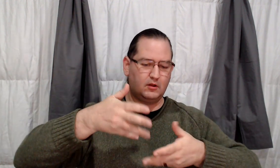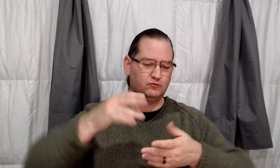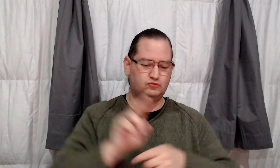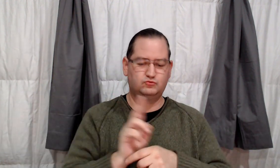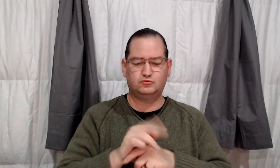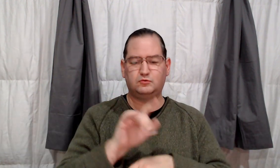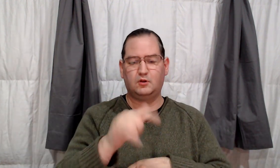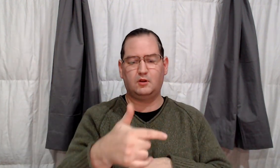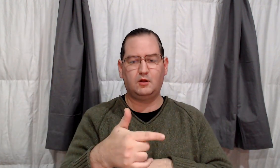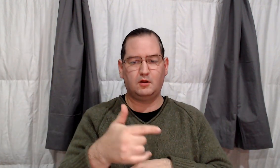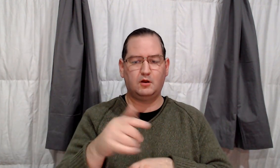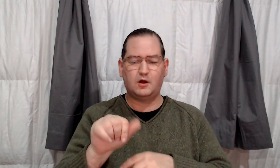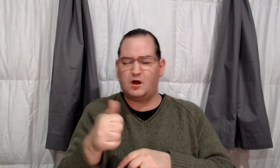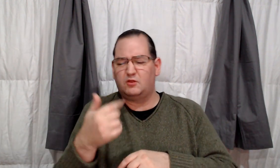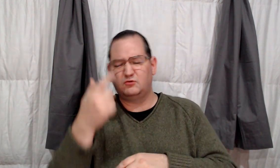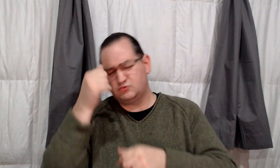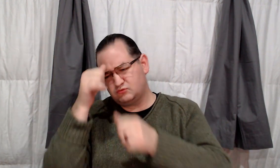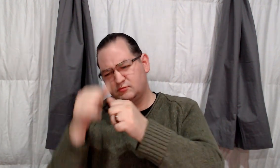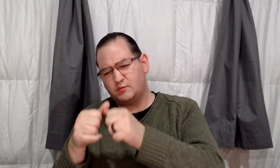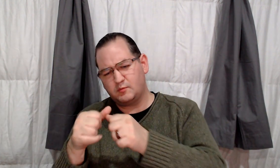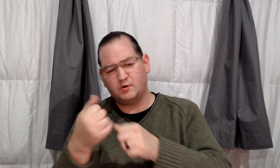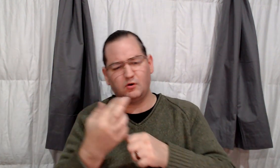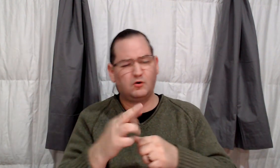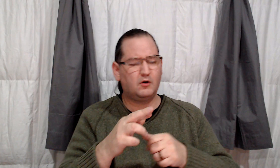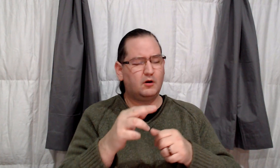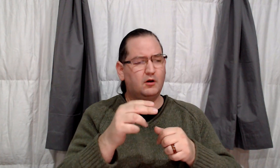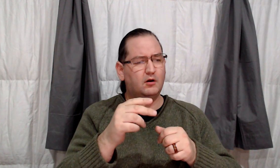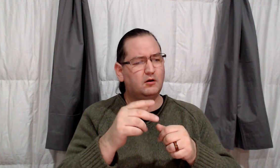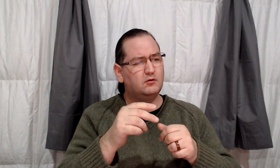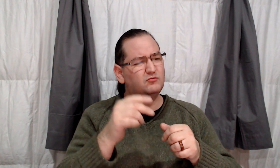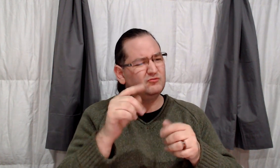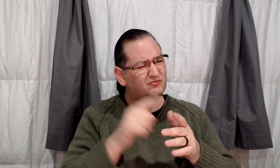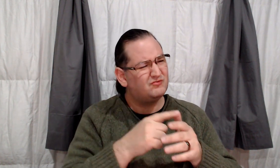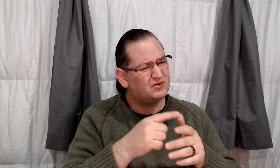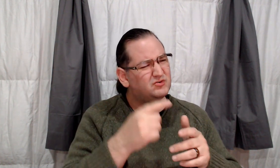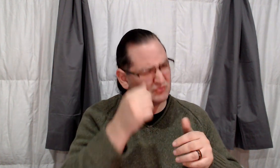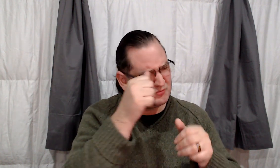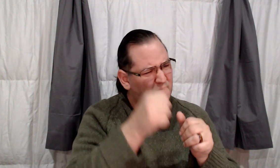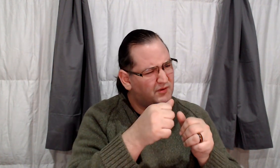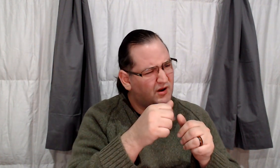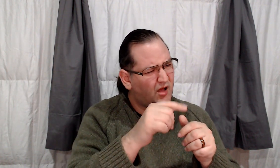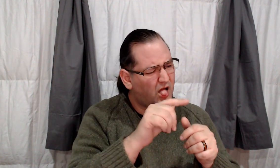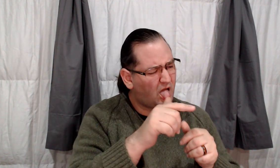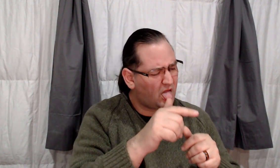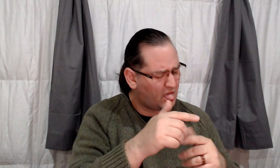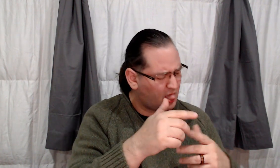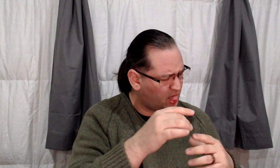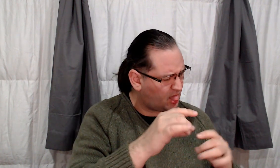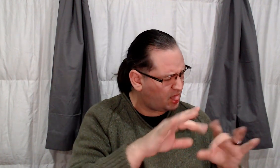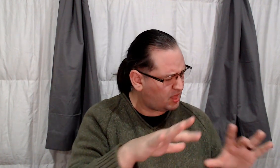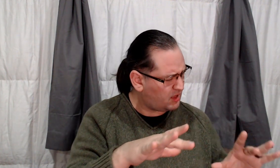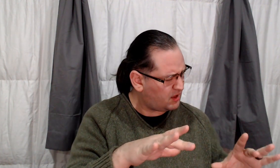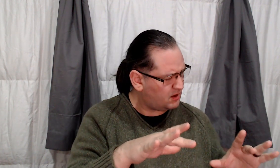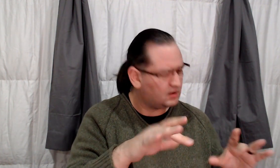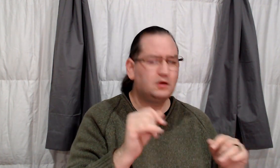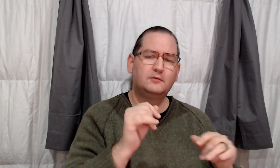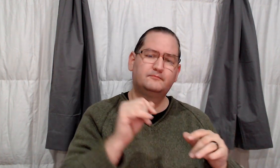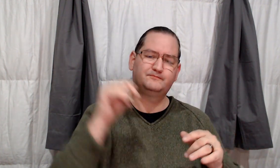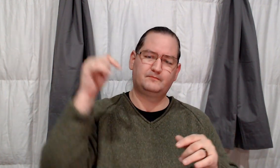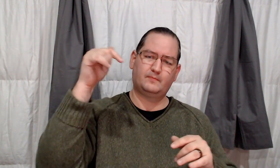to be remembered at first, but then become more and more distant, forgotten over time. And this entire experience